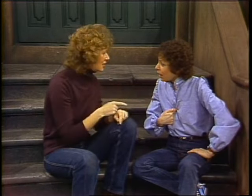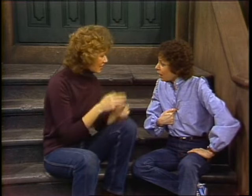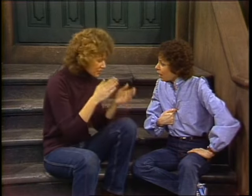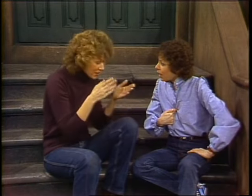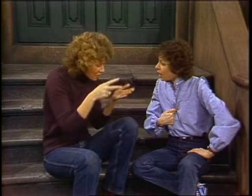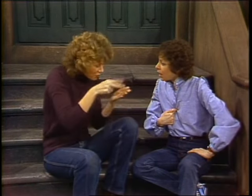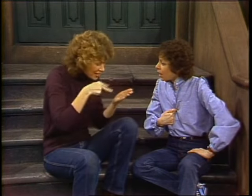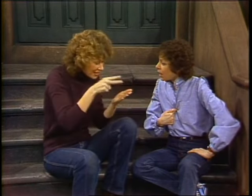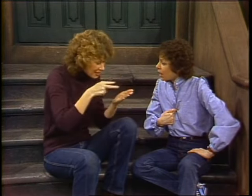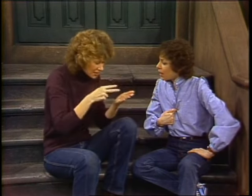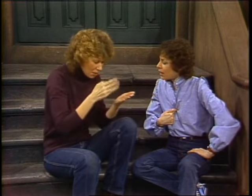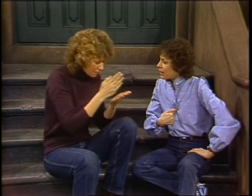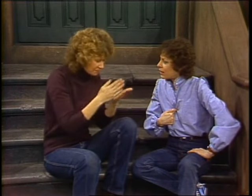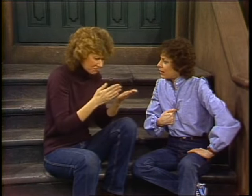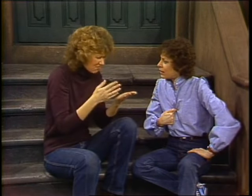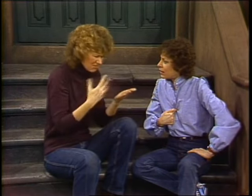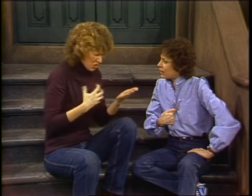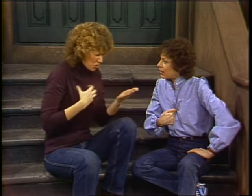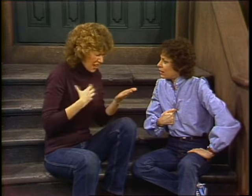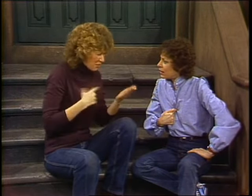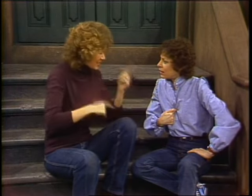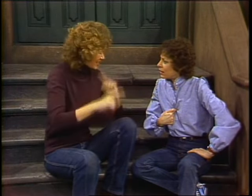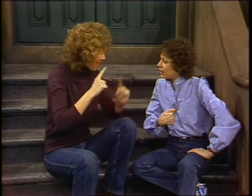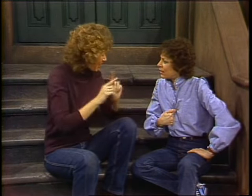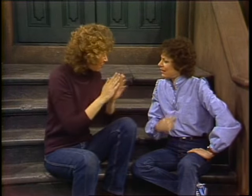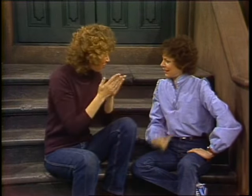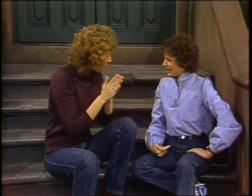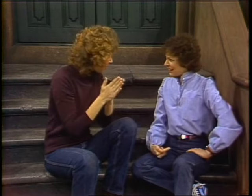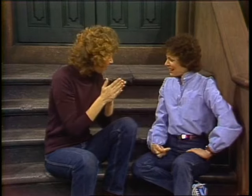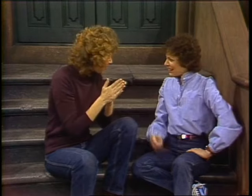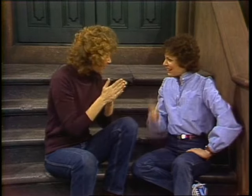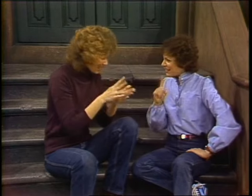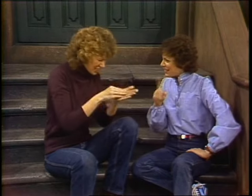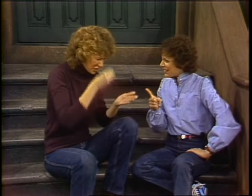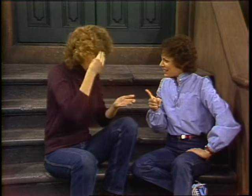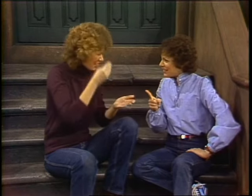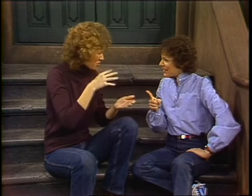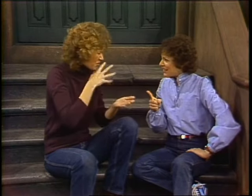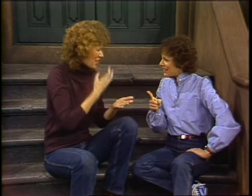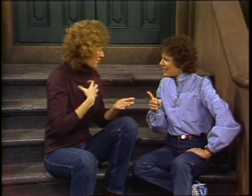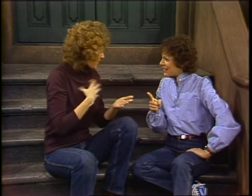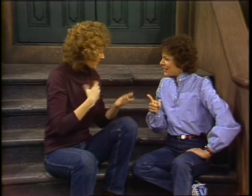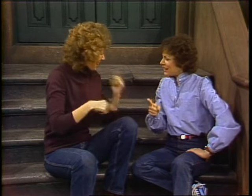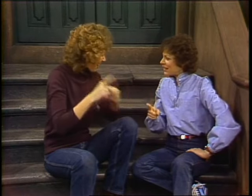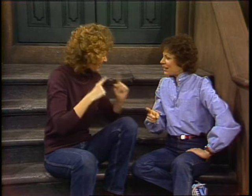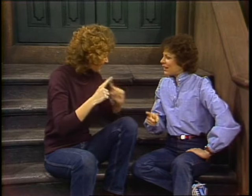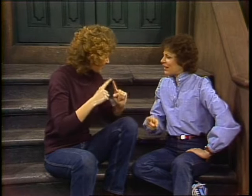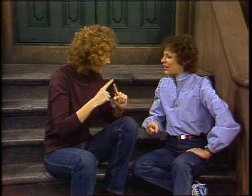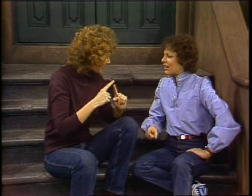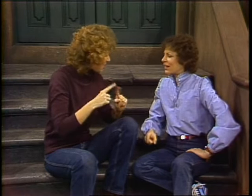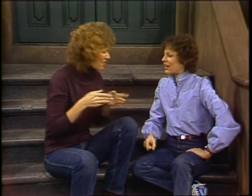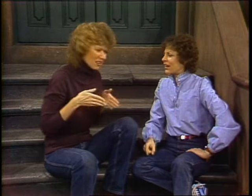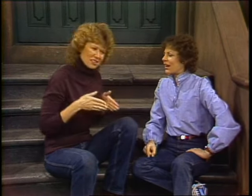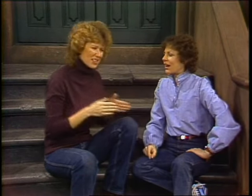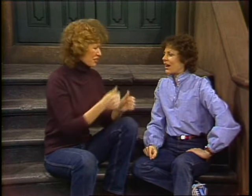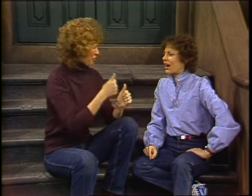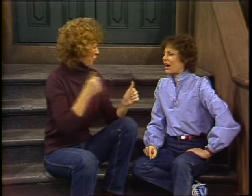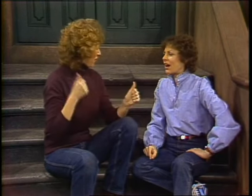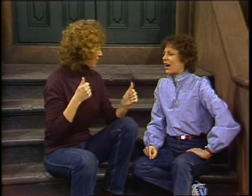He's reading some grouch sign book and learning grouchy signs. Let's avoid him.